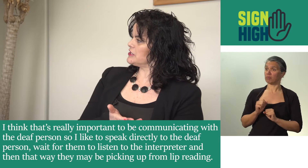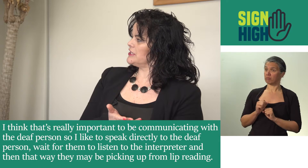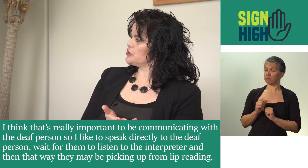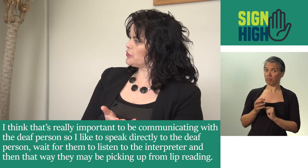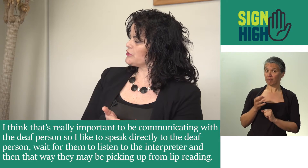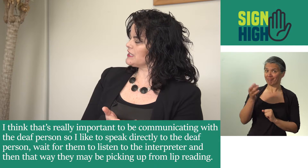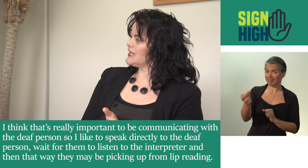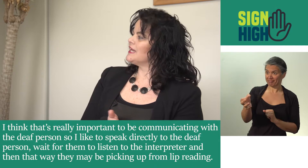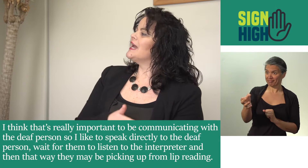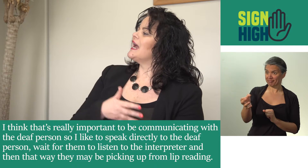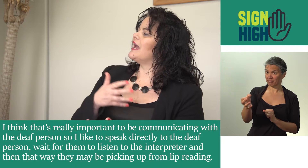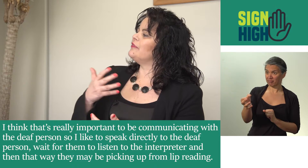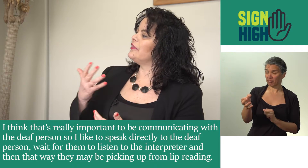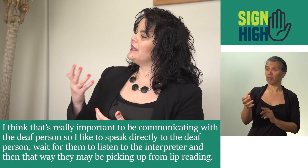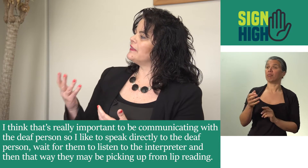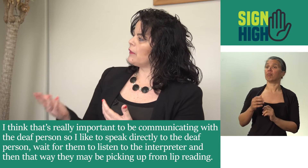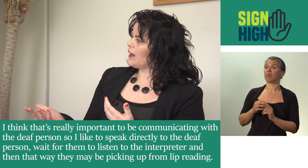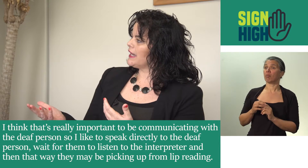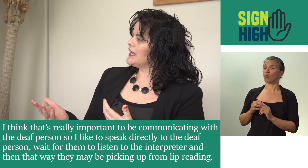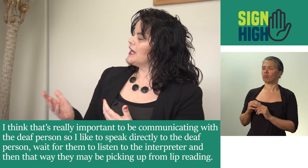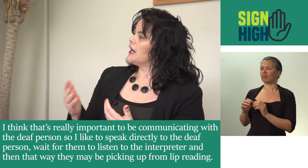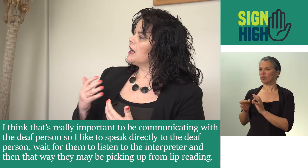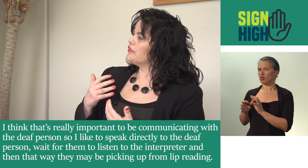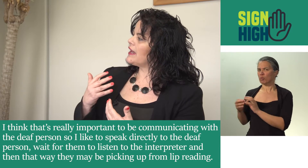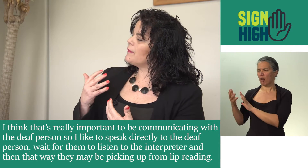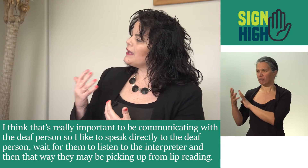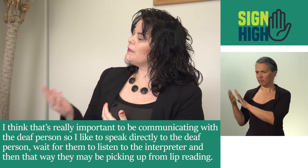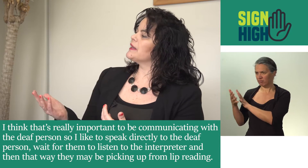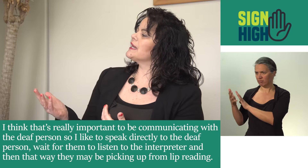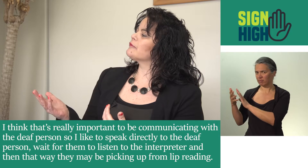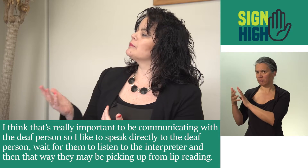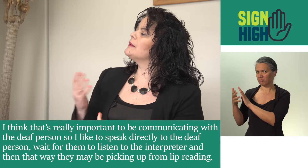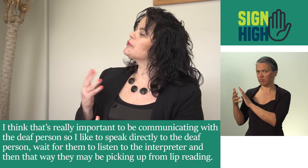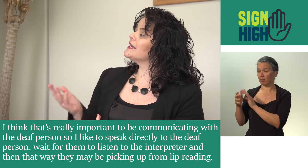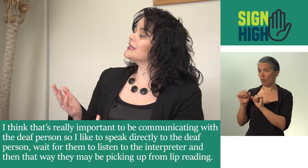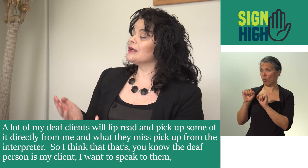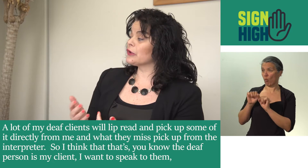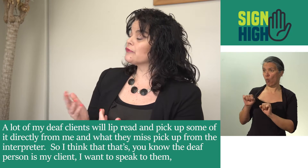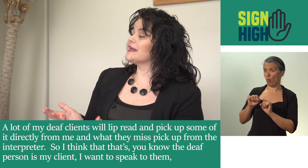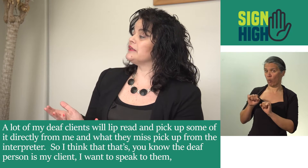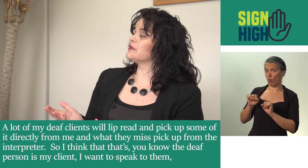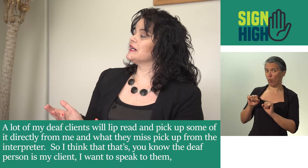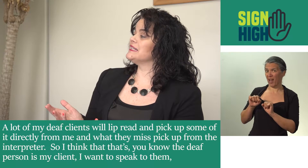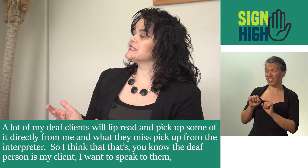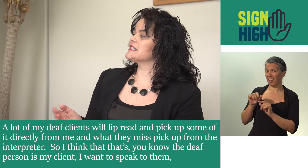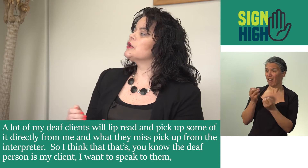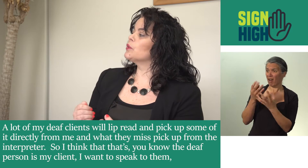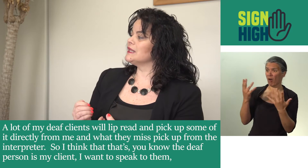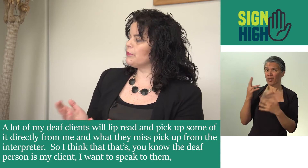the interpreter, and then that way they may be picking up from lip reading. A lot of my deaf clients will lip